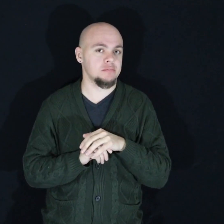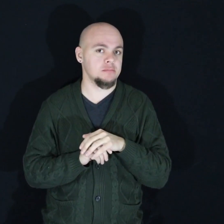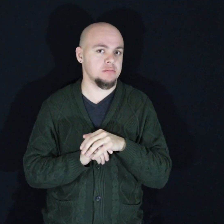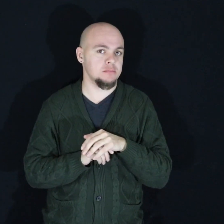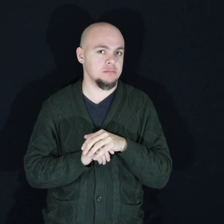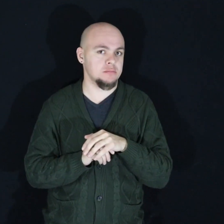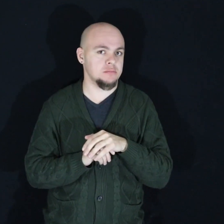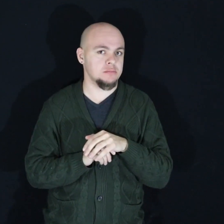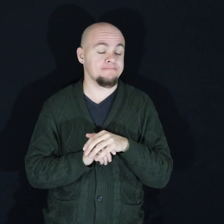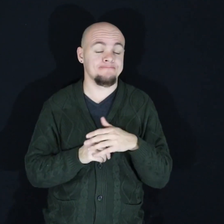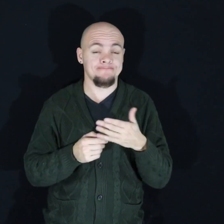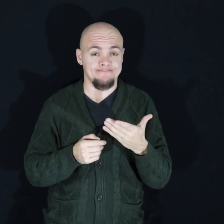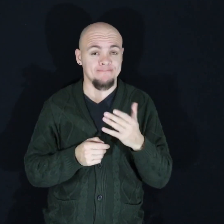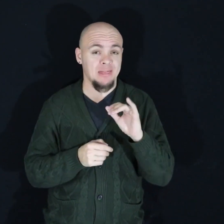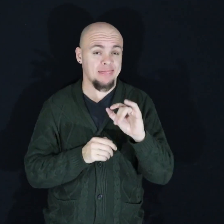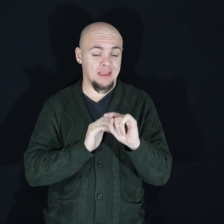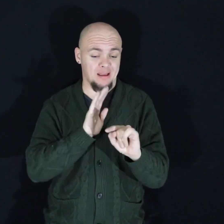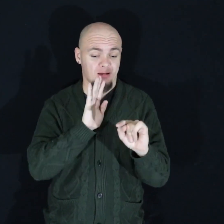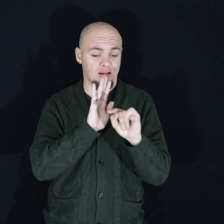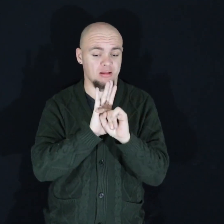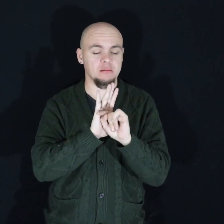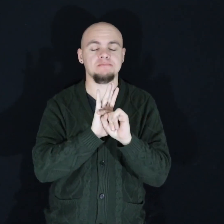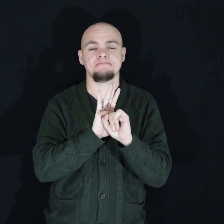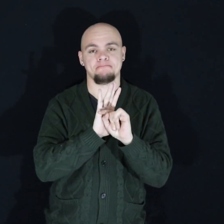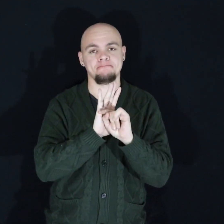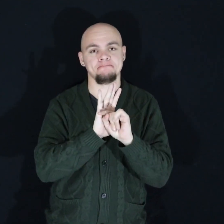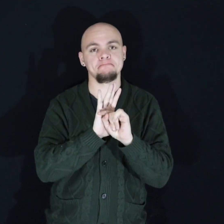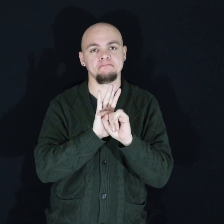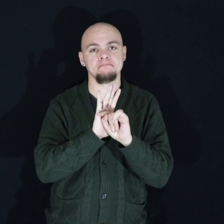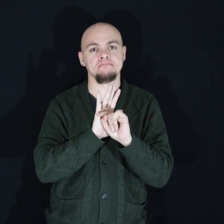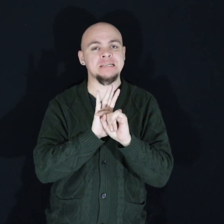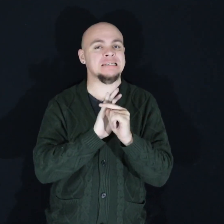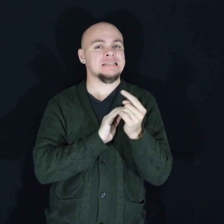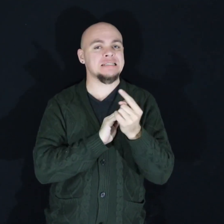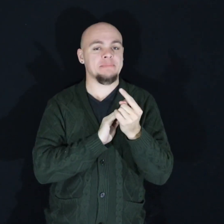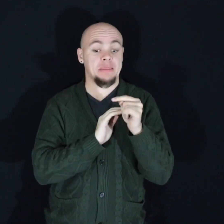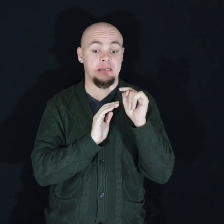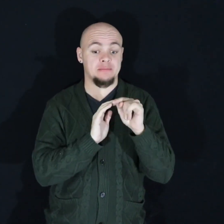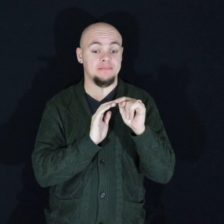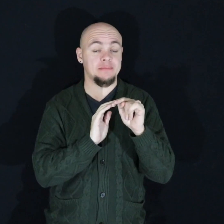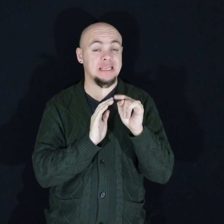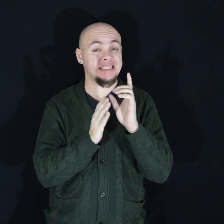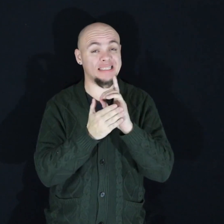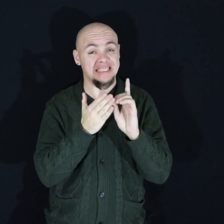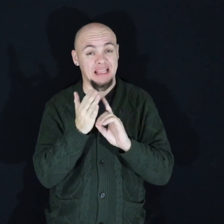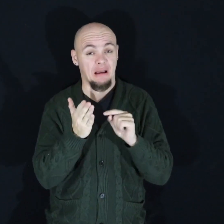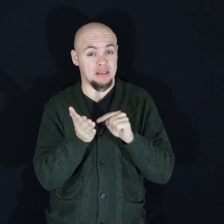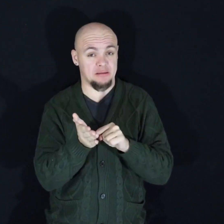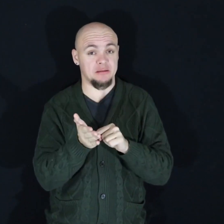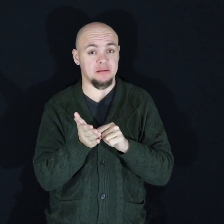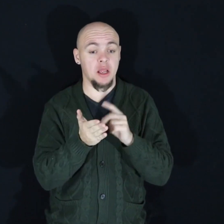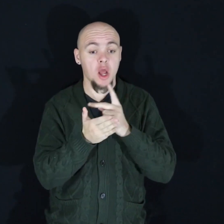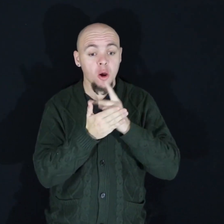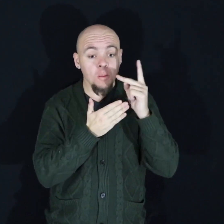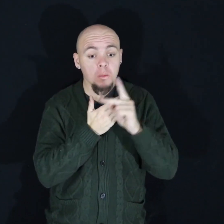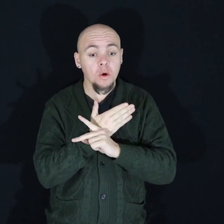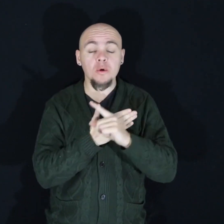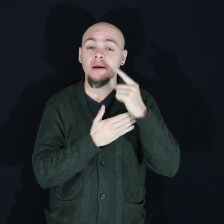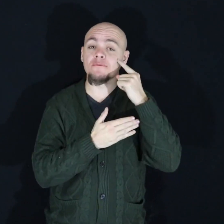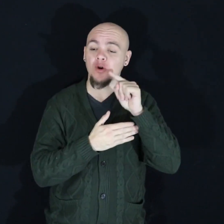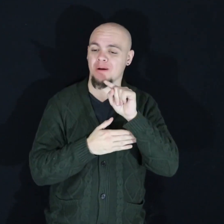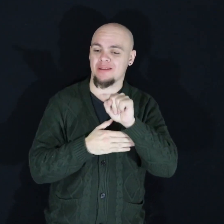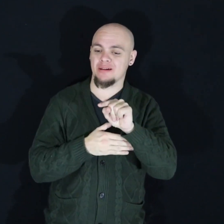And that stigma is something that is almost by design because that program needs to help those